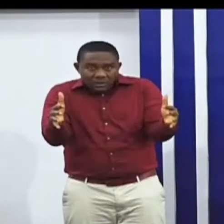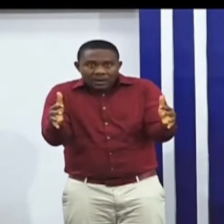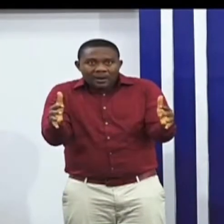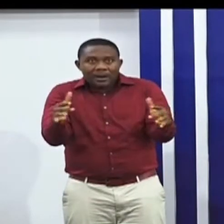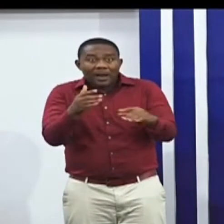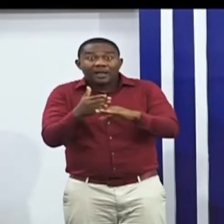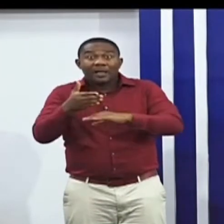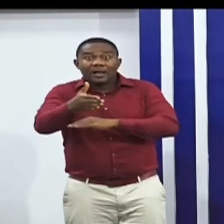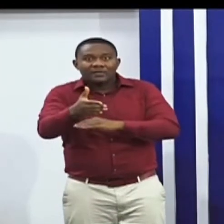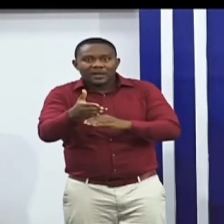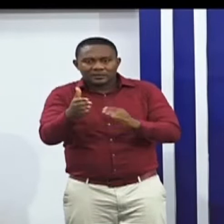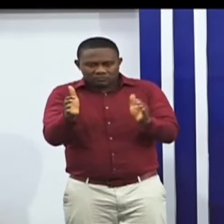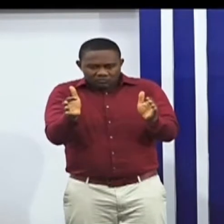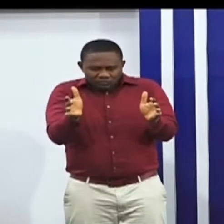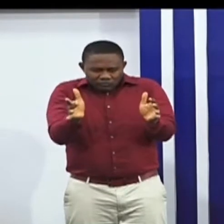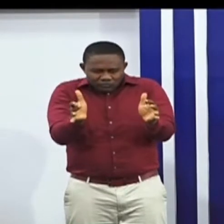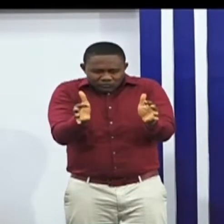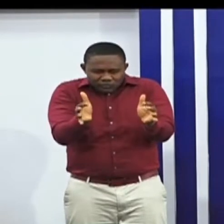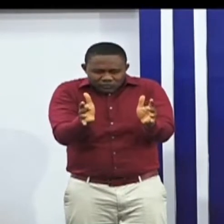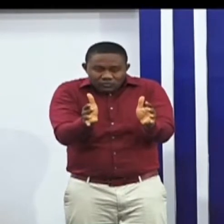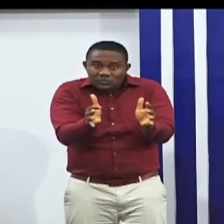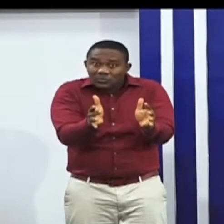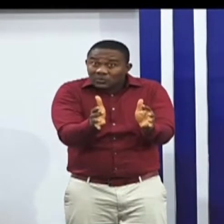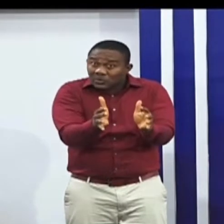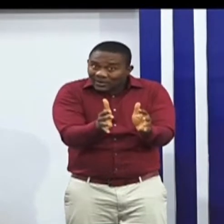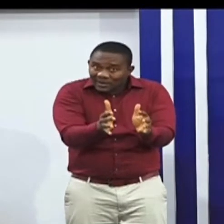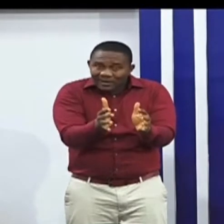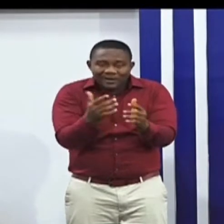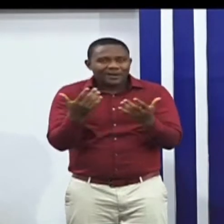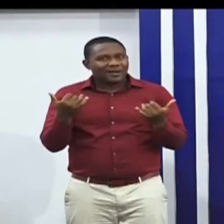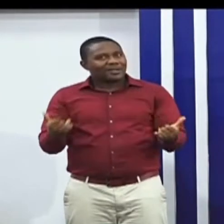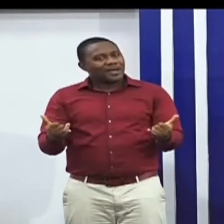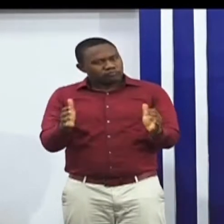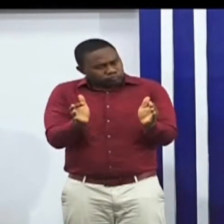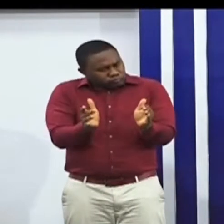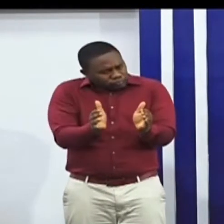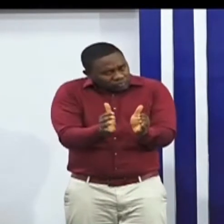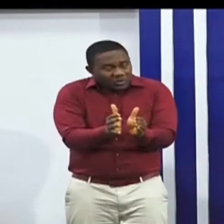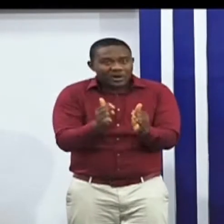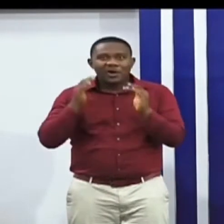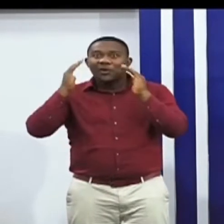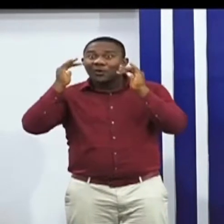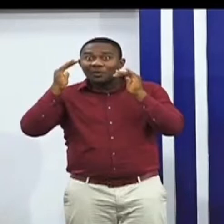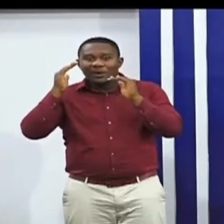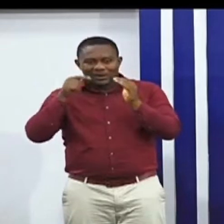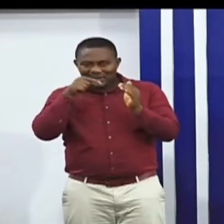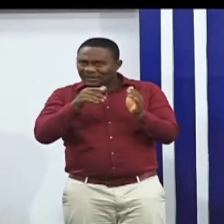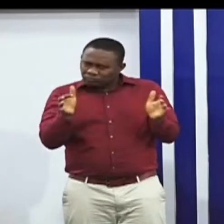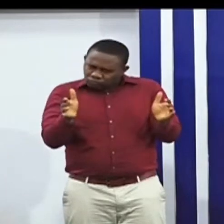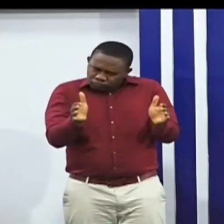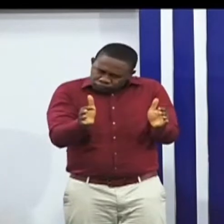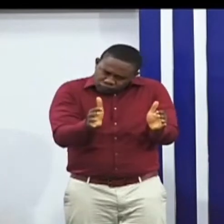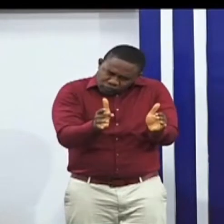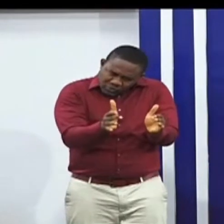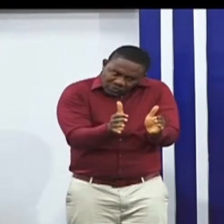consistently recorded a decline until today. And we hope that will continue to be the